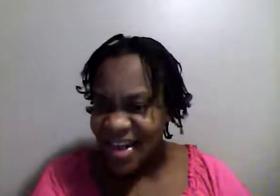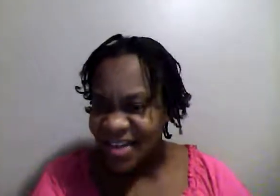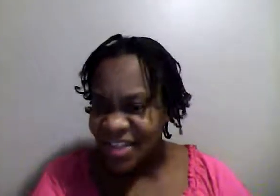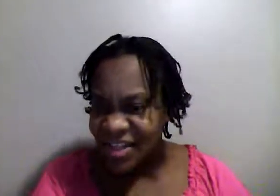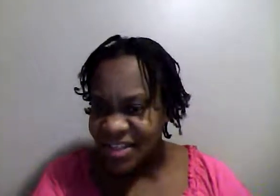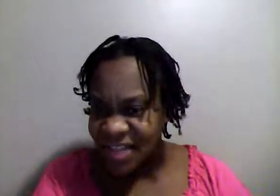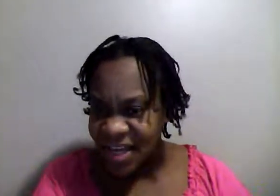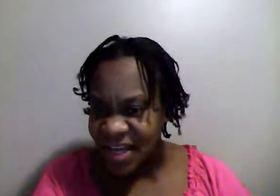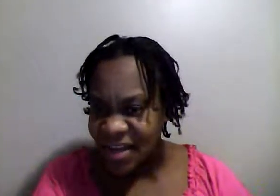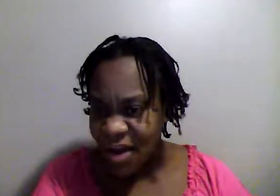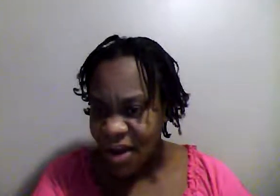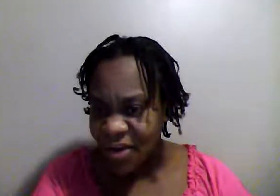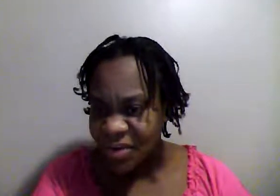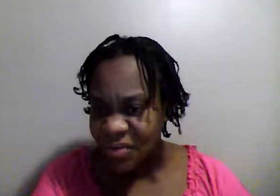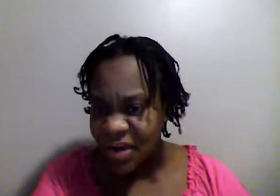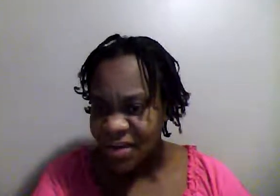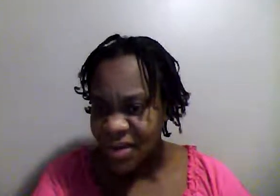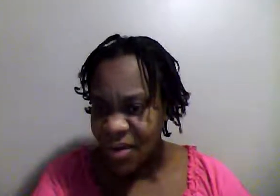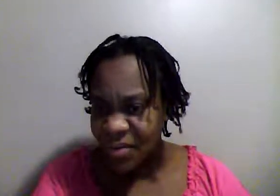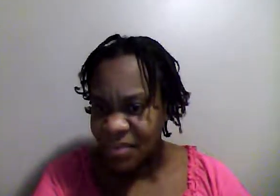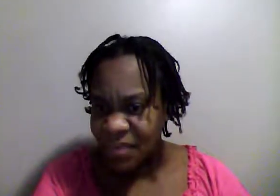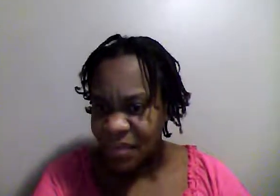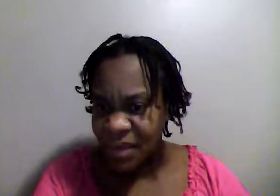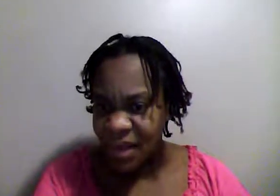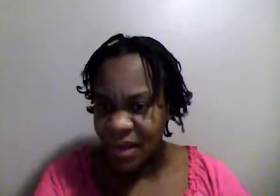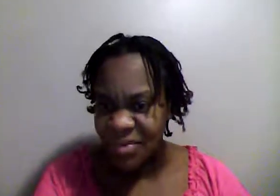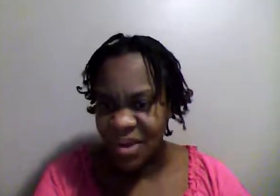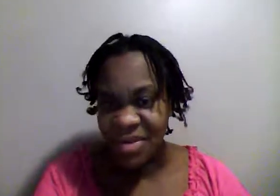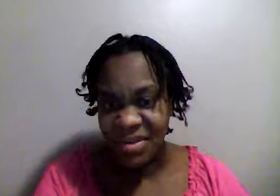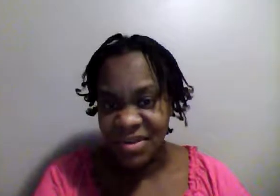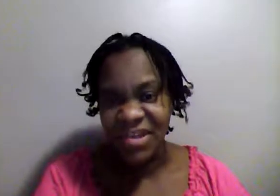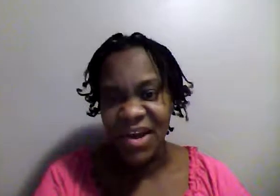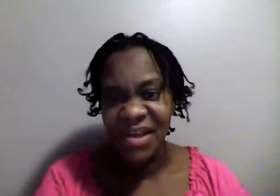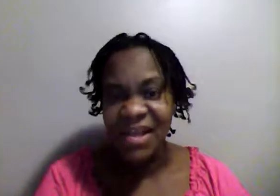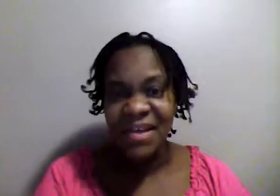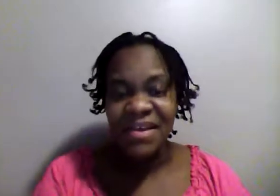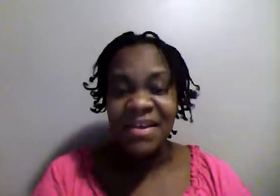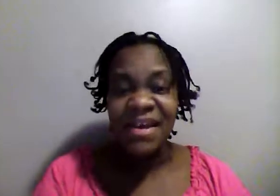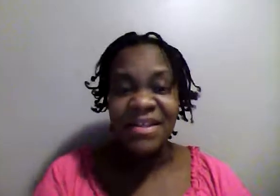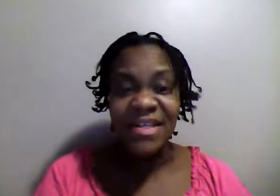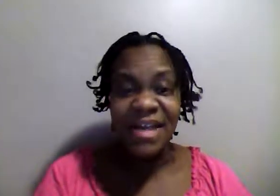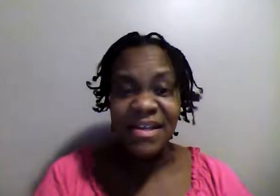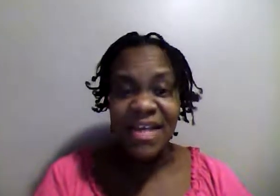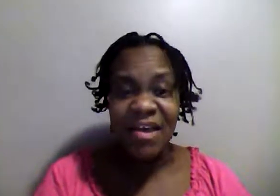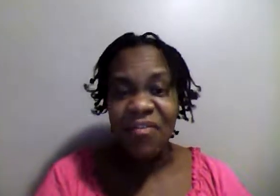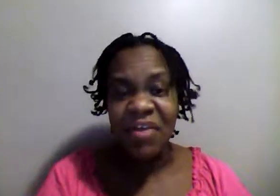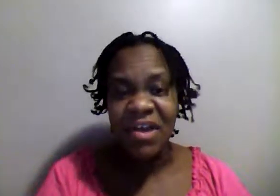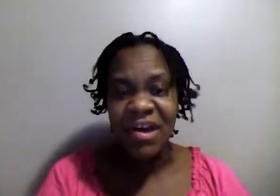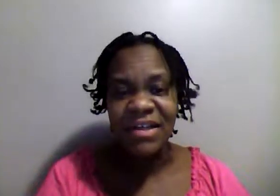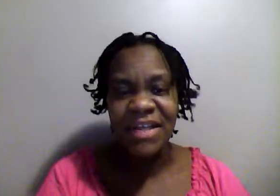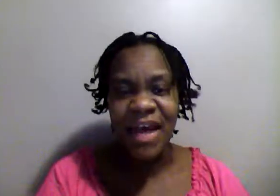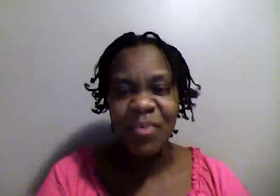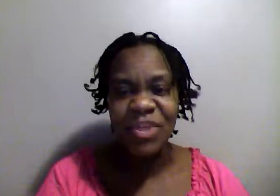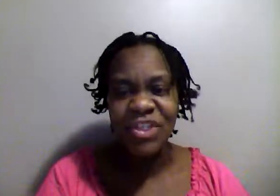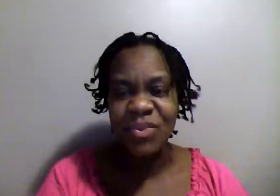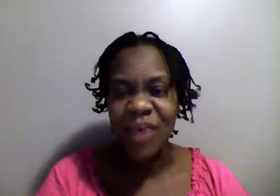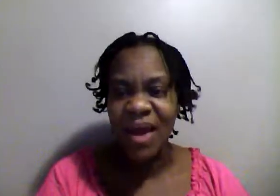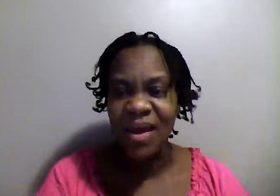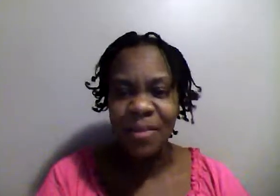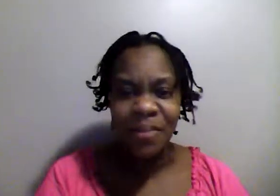Eggshell take longer to break down and absorb into the soil. Yes, it can take a very long time, which is why